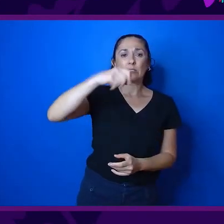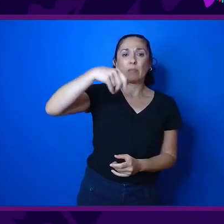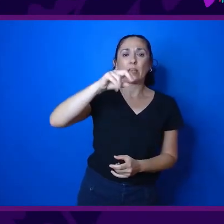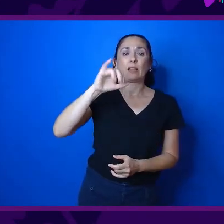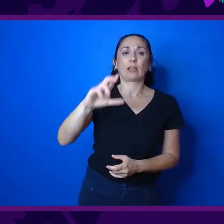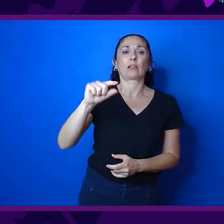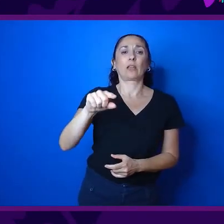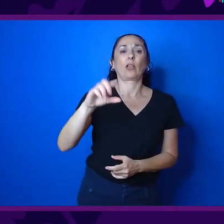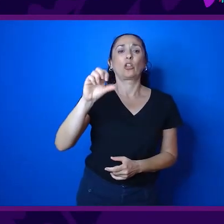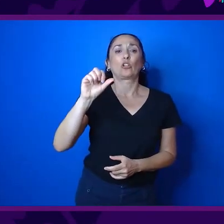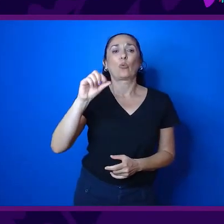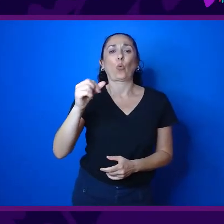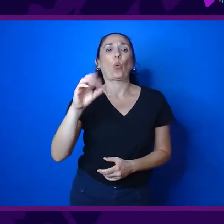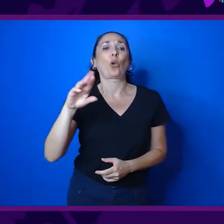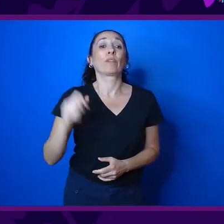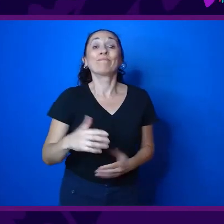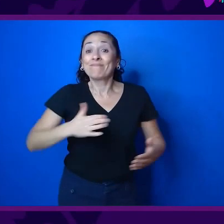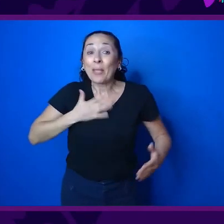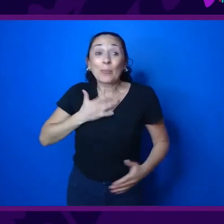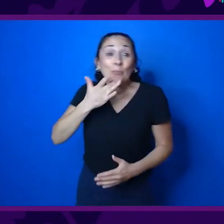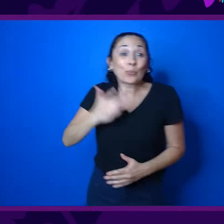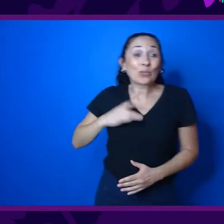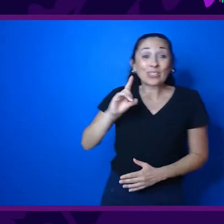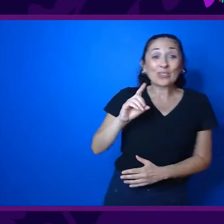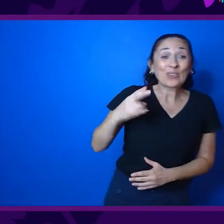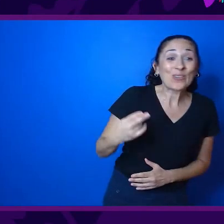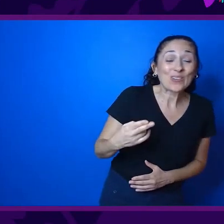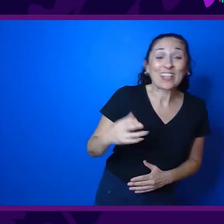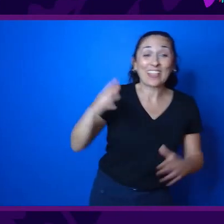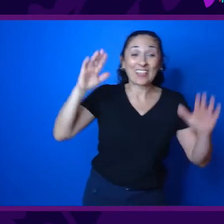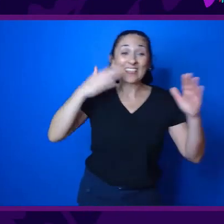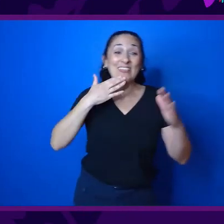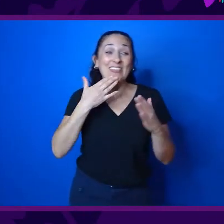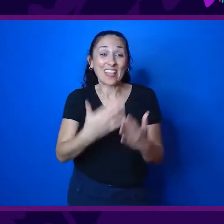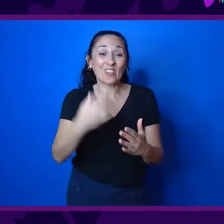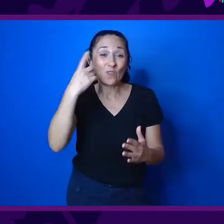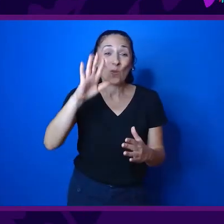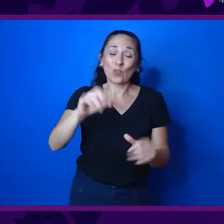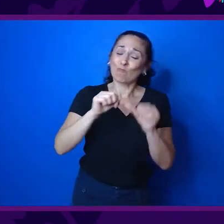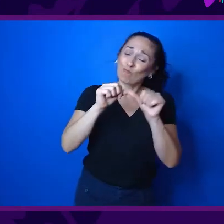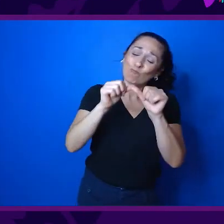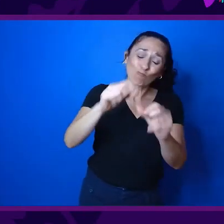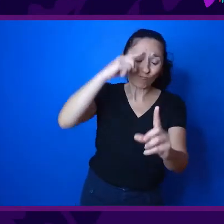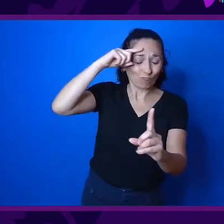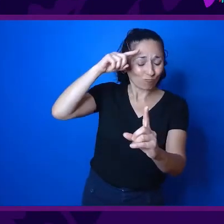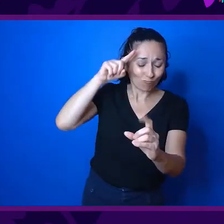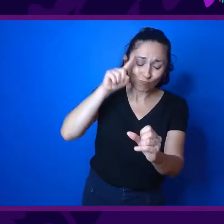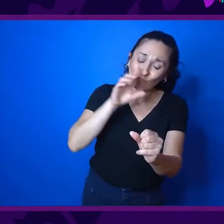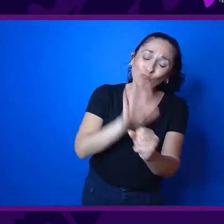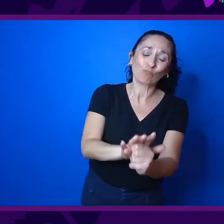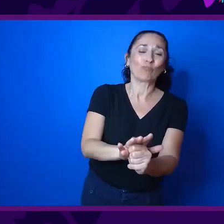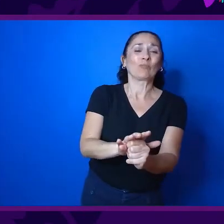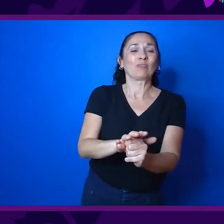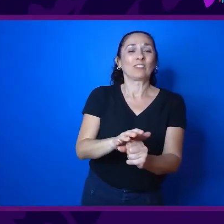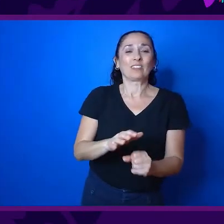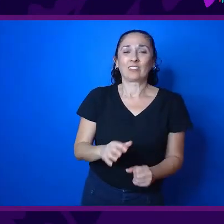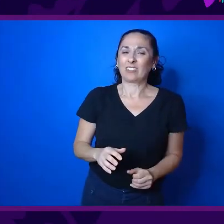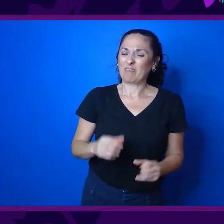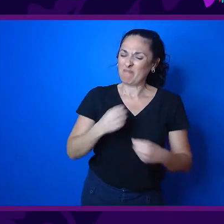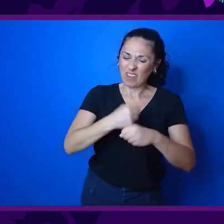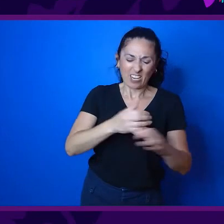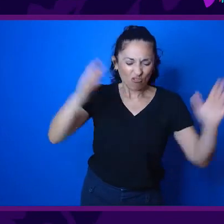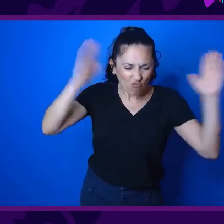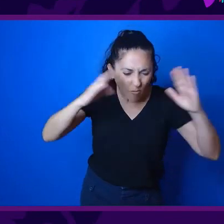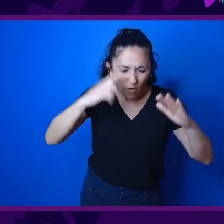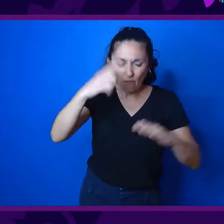Happy birthday, Dolores Huerta. Thank you for your continued dedication and for causing good trouble for social justice for those